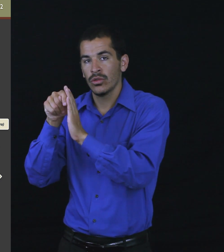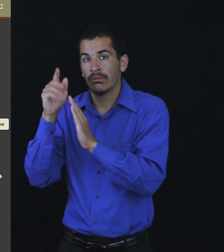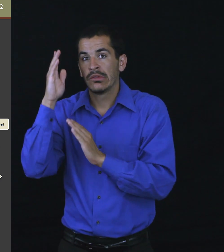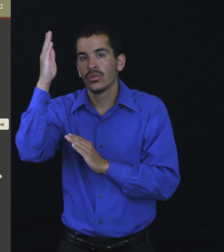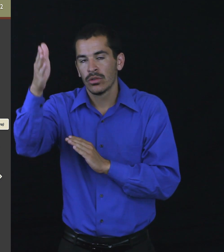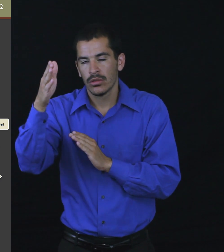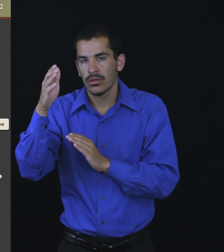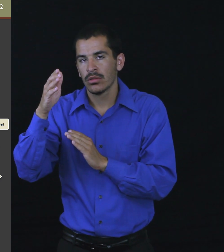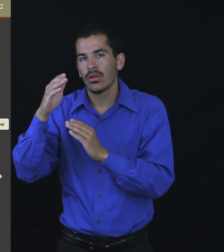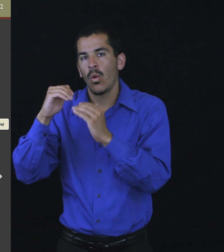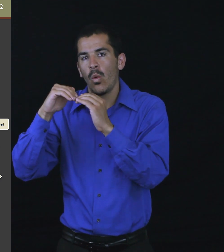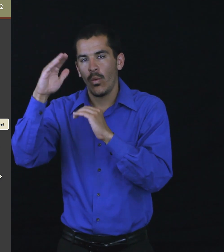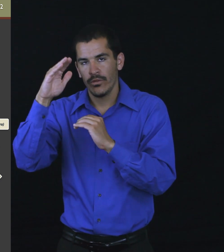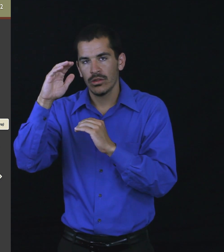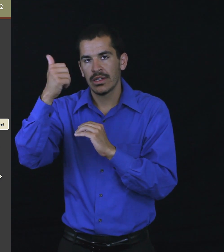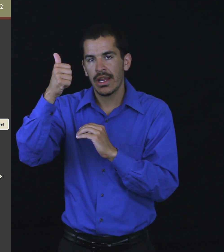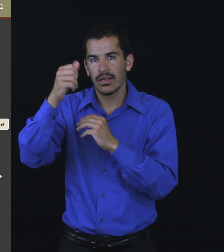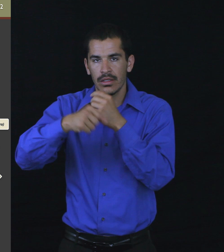goals.